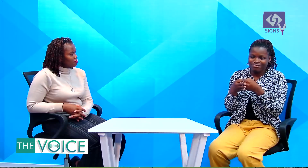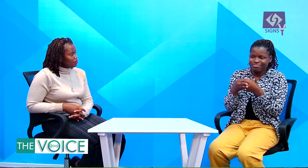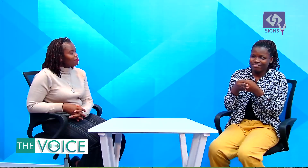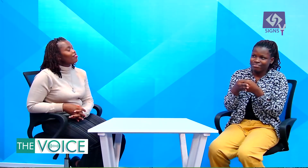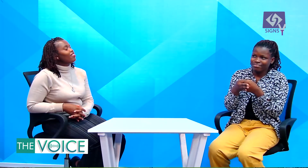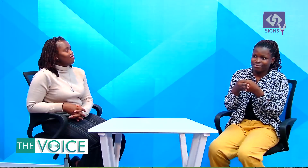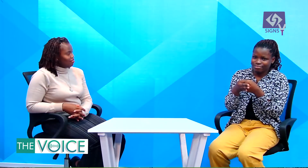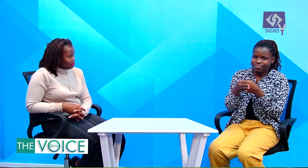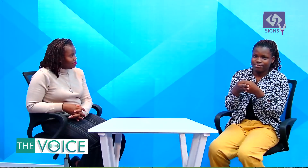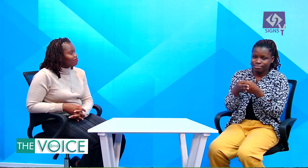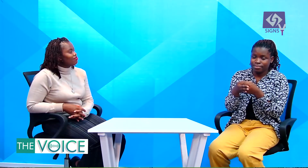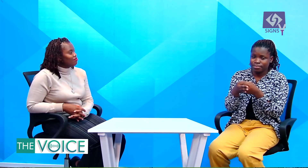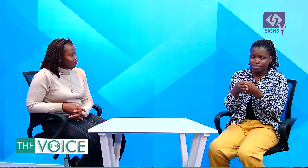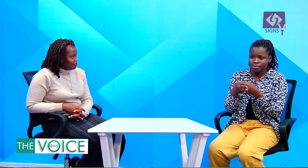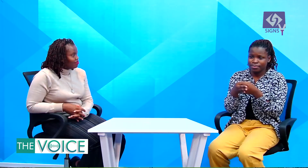around, I think, 8 years old.